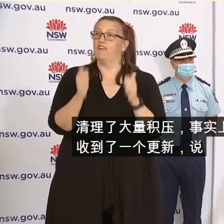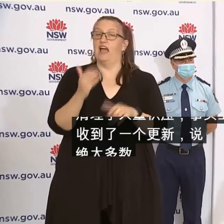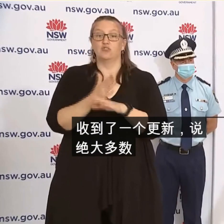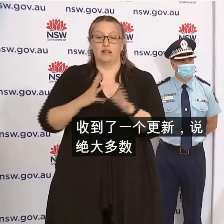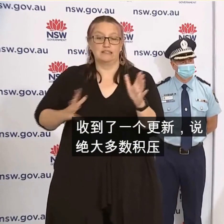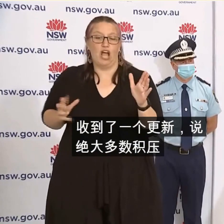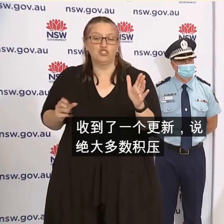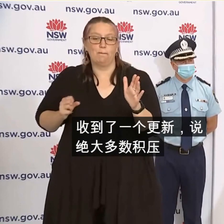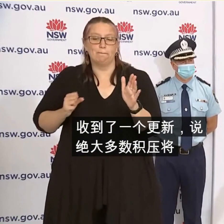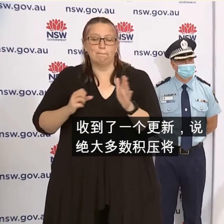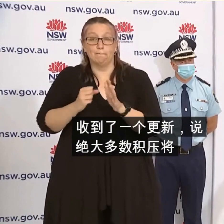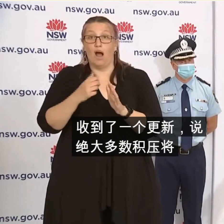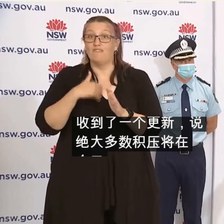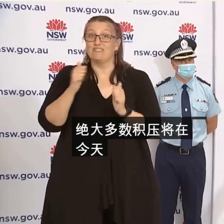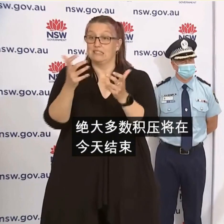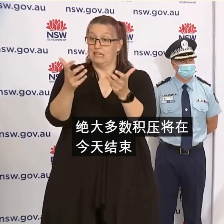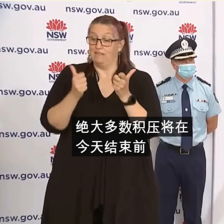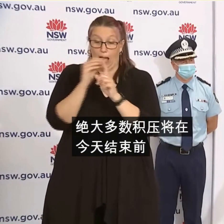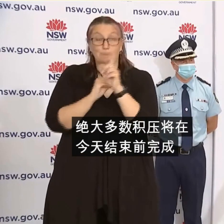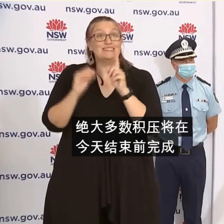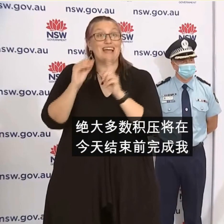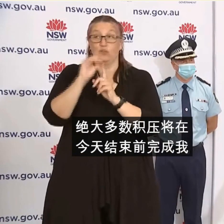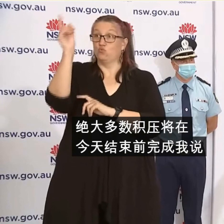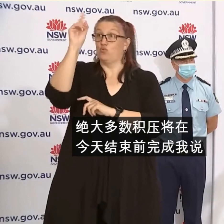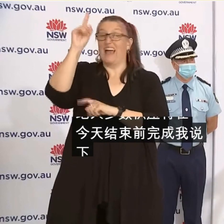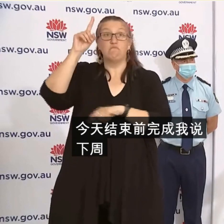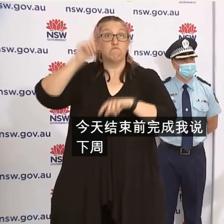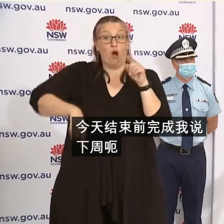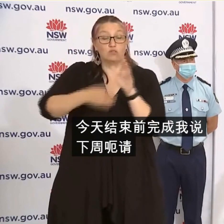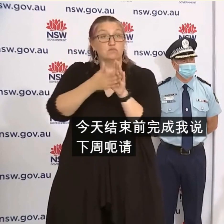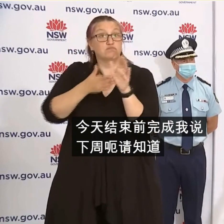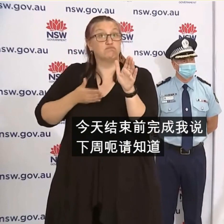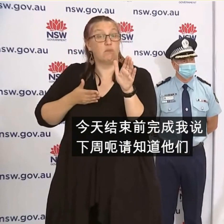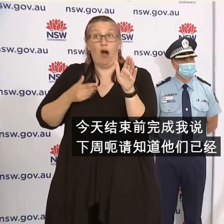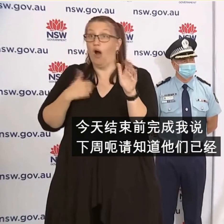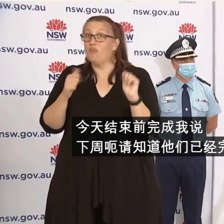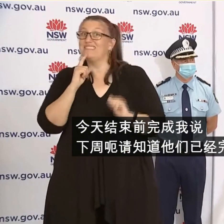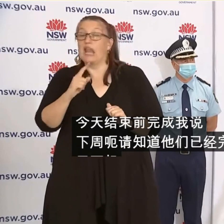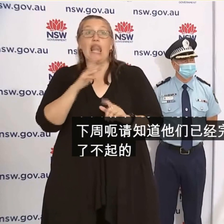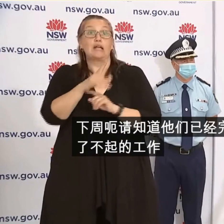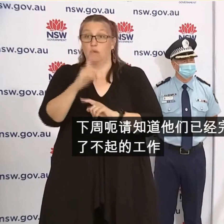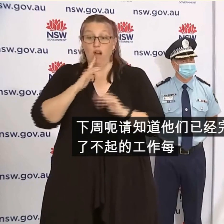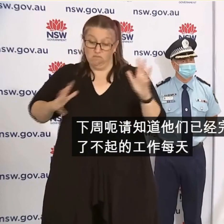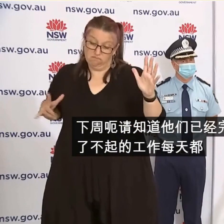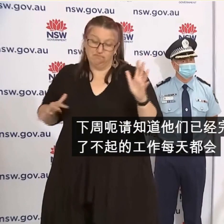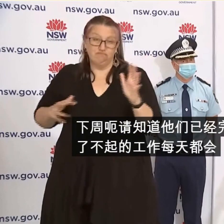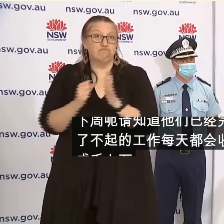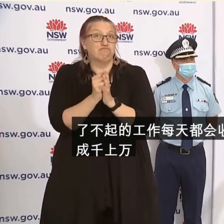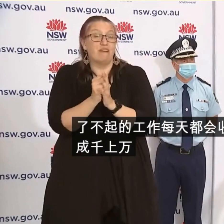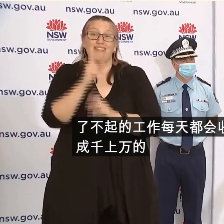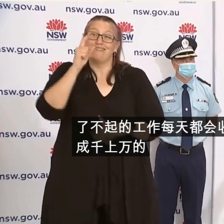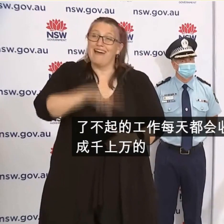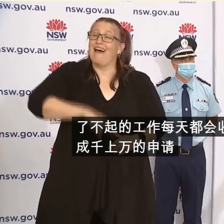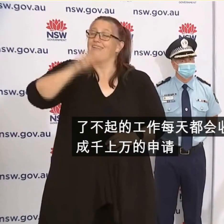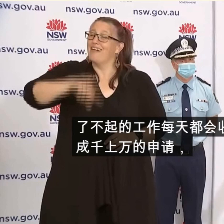to say the vast majority of the backlog will be completed by the end of today. I'd said next week. Please know they've done an amazing job getting thousands